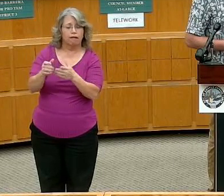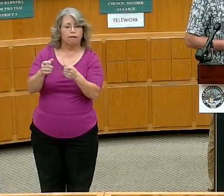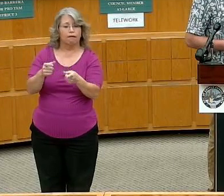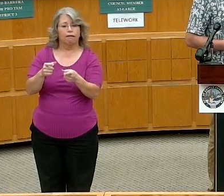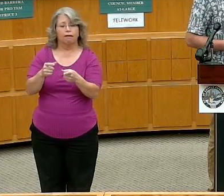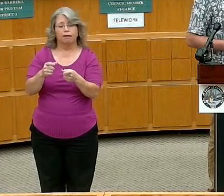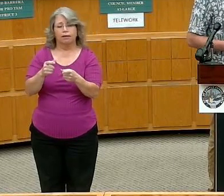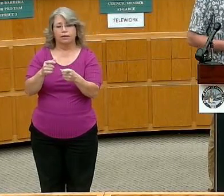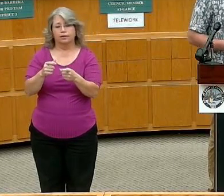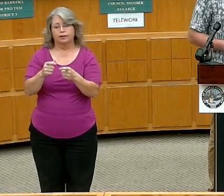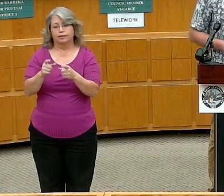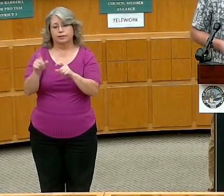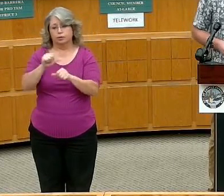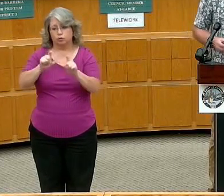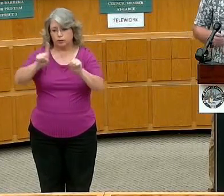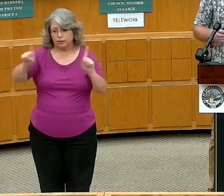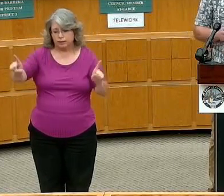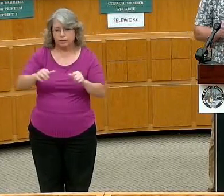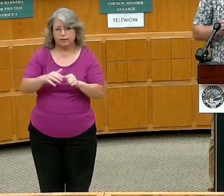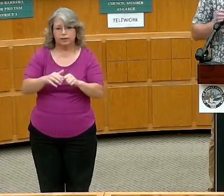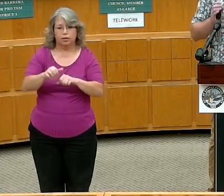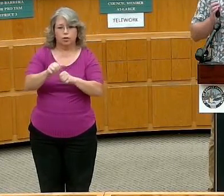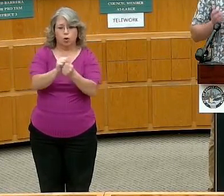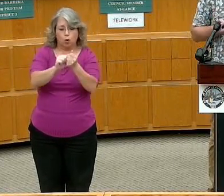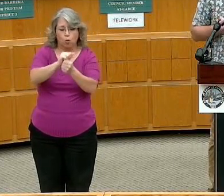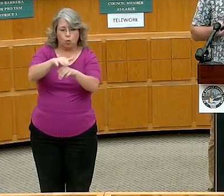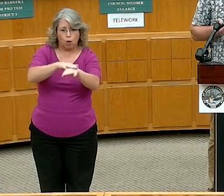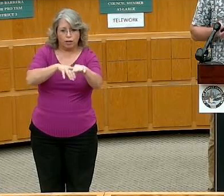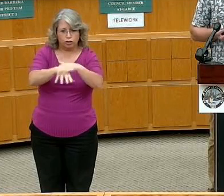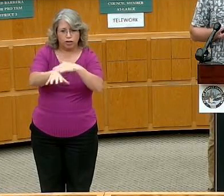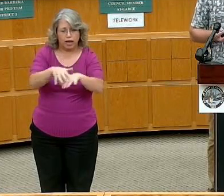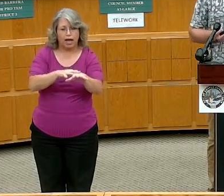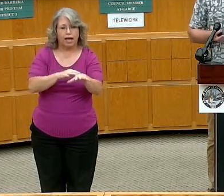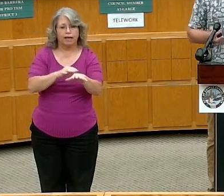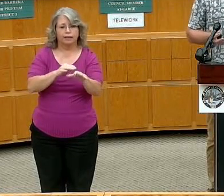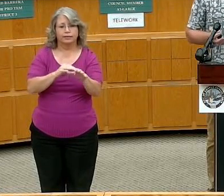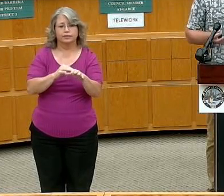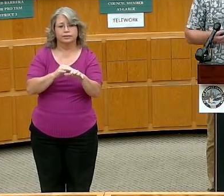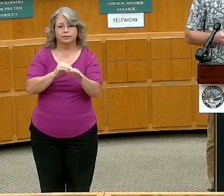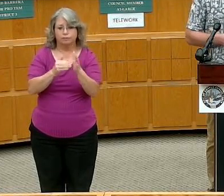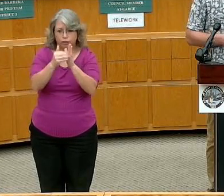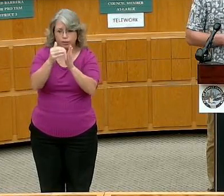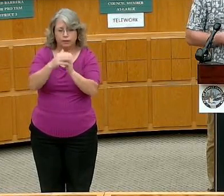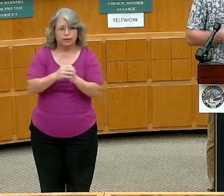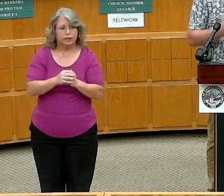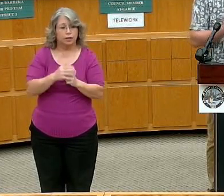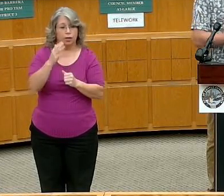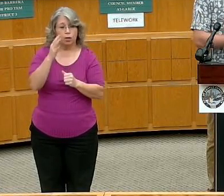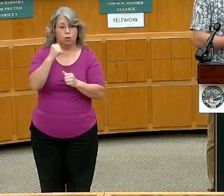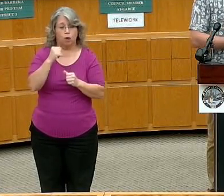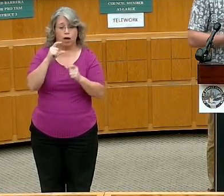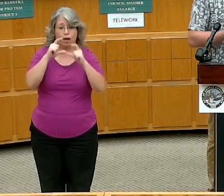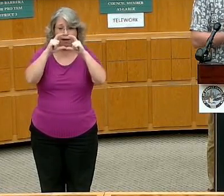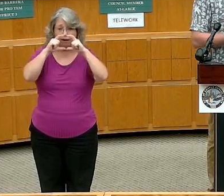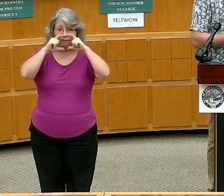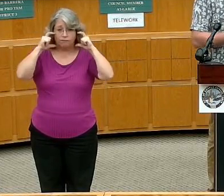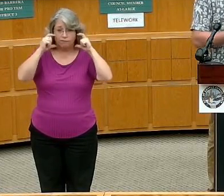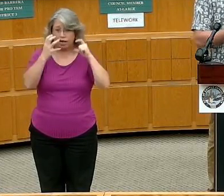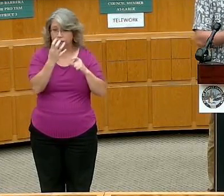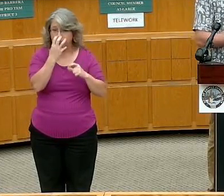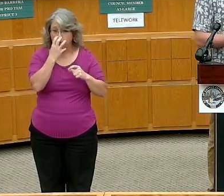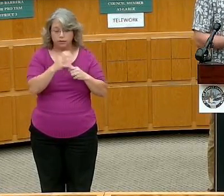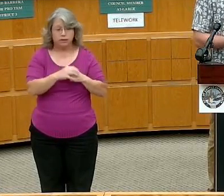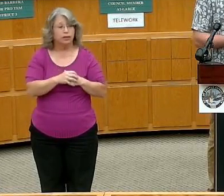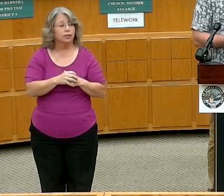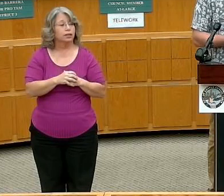at this point. We kind of all know the drill. Why am I wearing the face mask? Because I ran the model, I could see